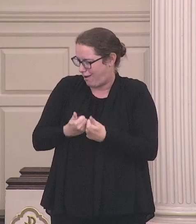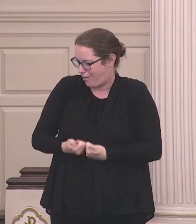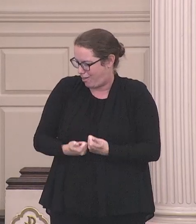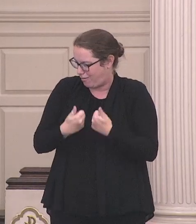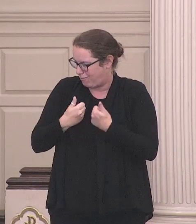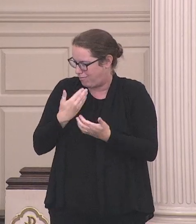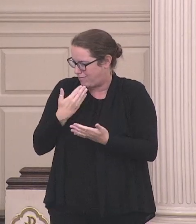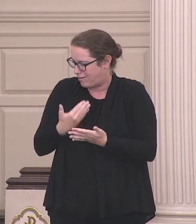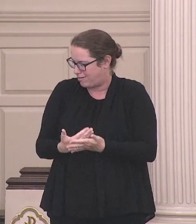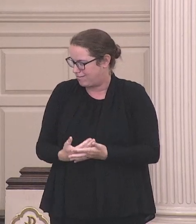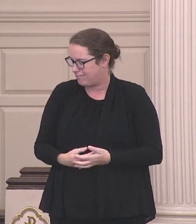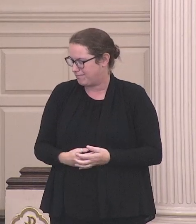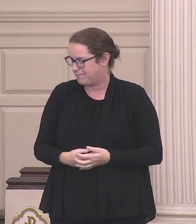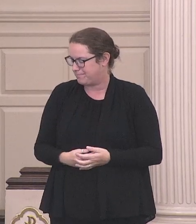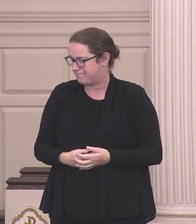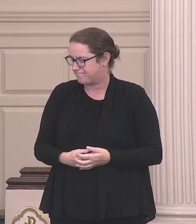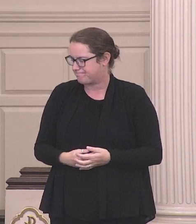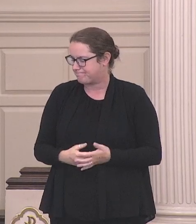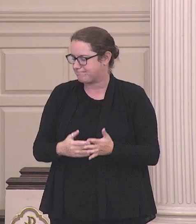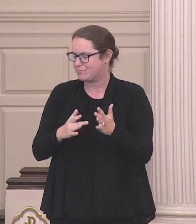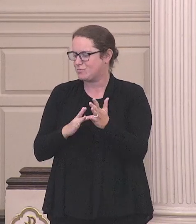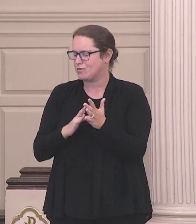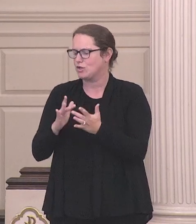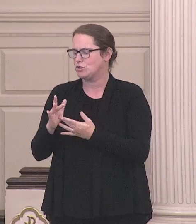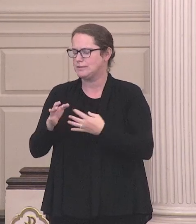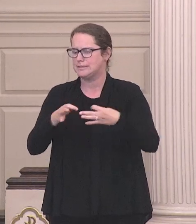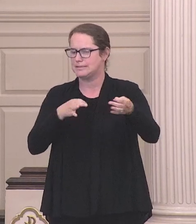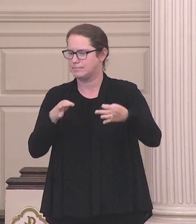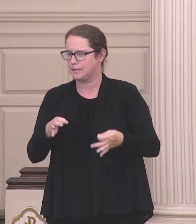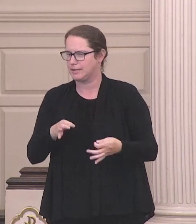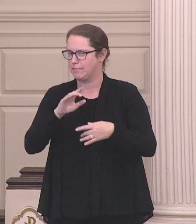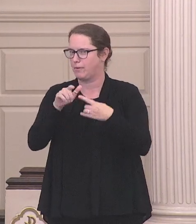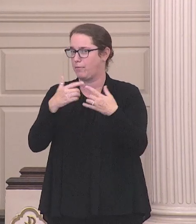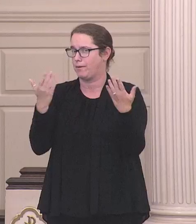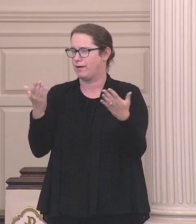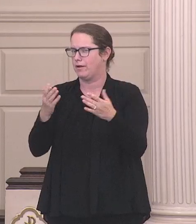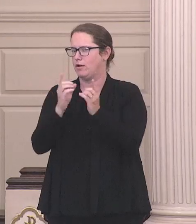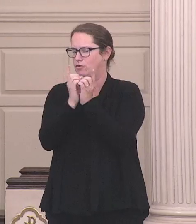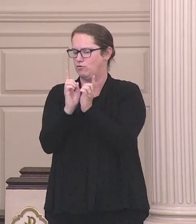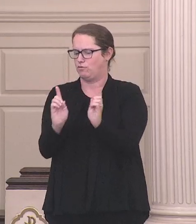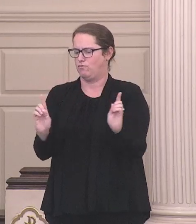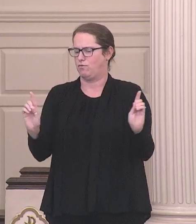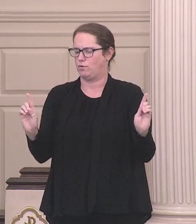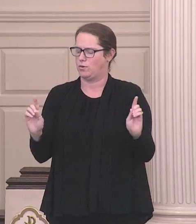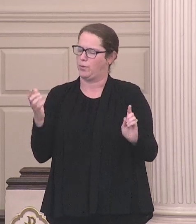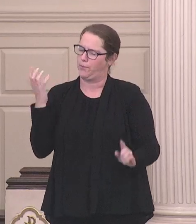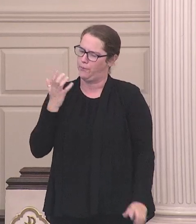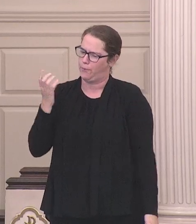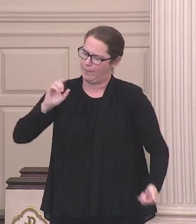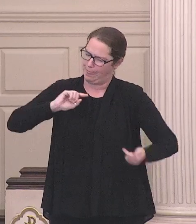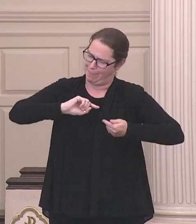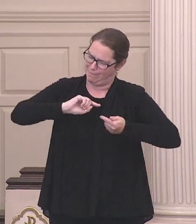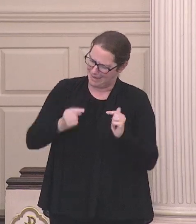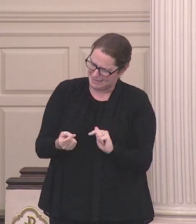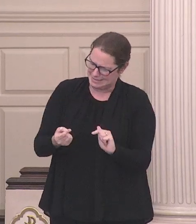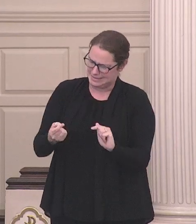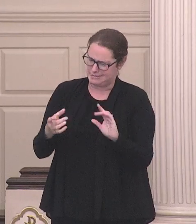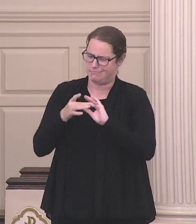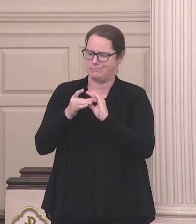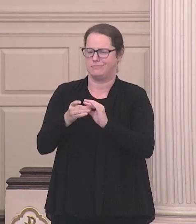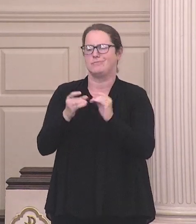Speaking to us about the reality of divorce and the pains that go with divorce.